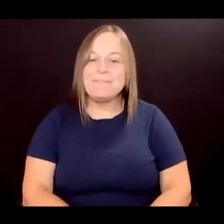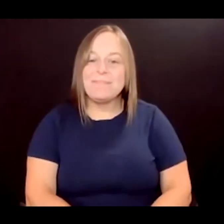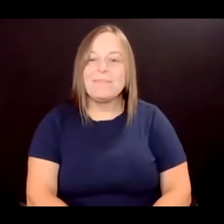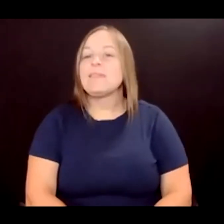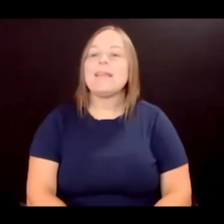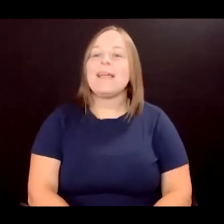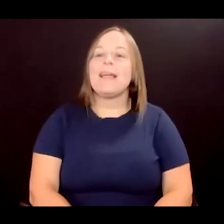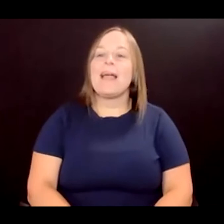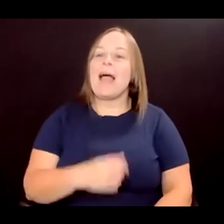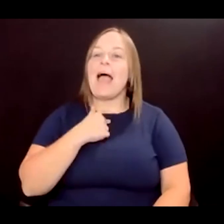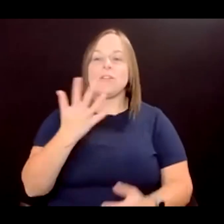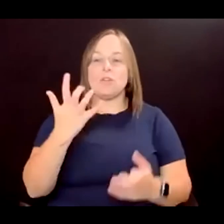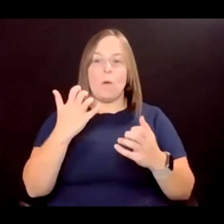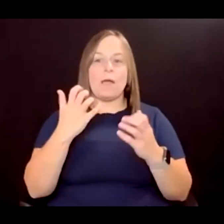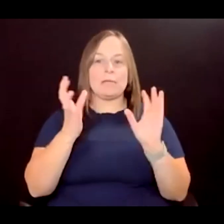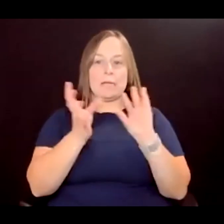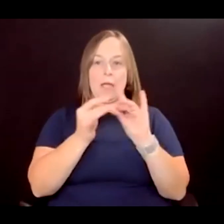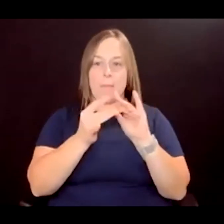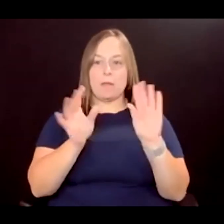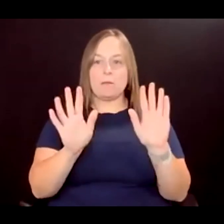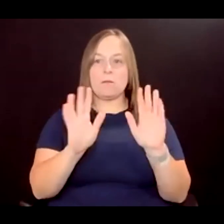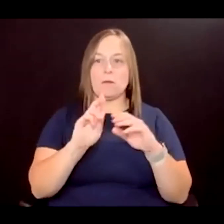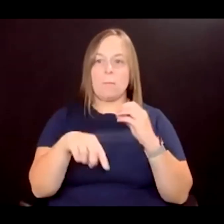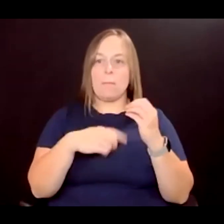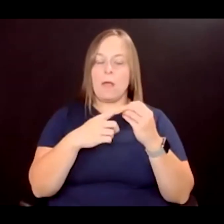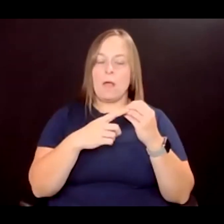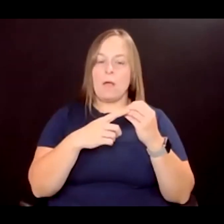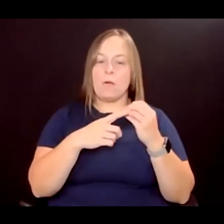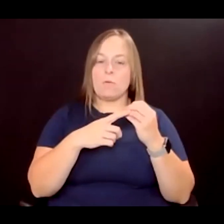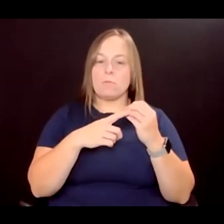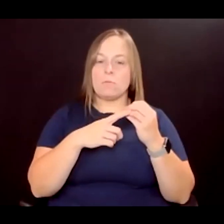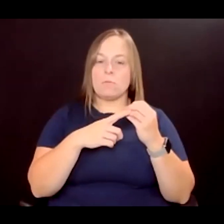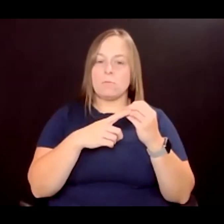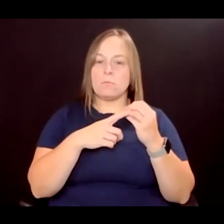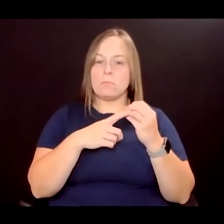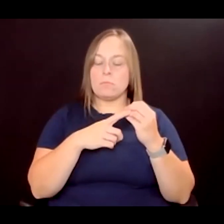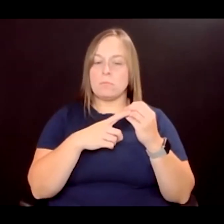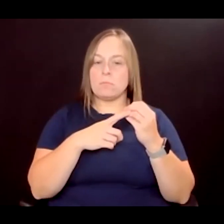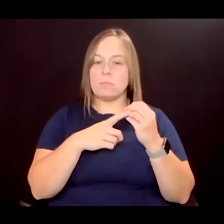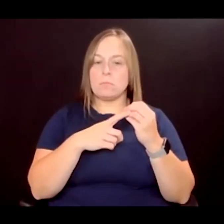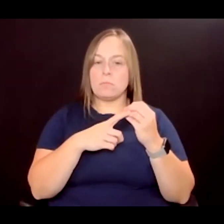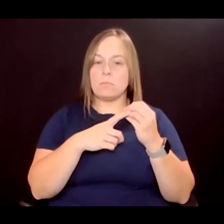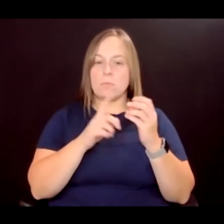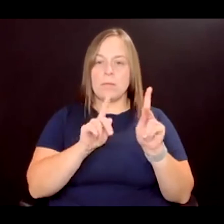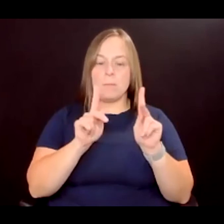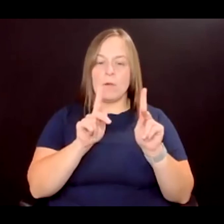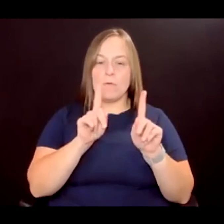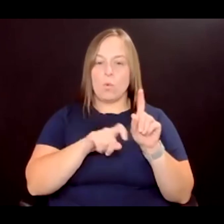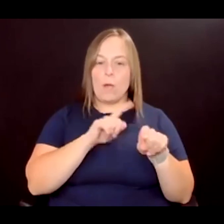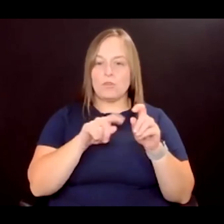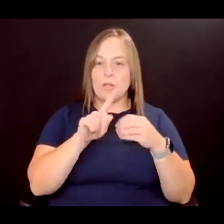not itemized, and there are some broad sweeping ambiguous words like